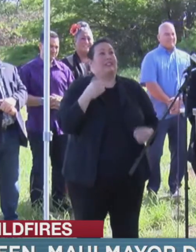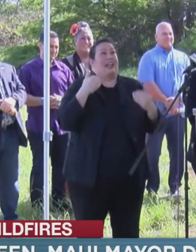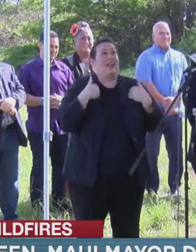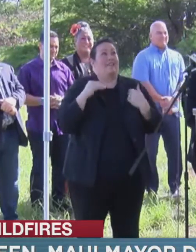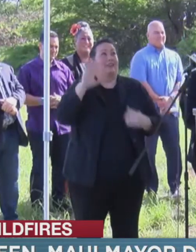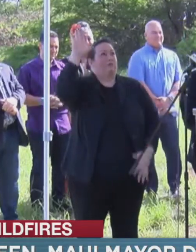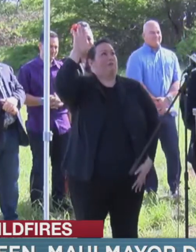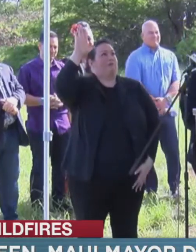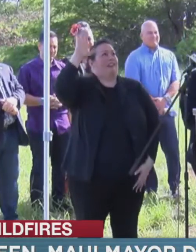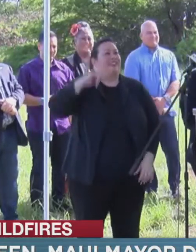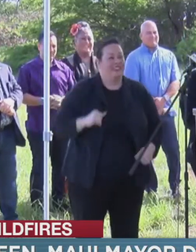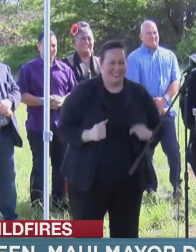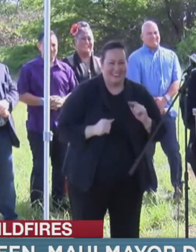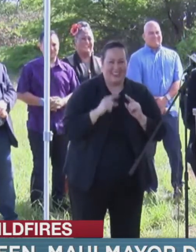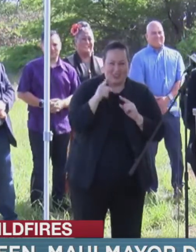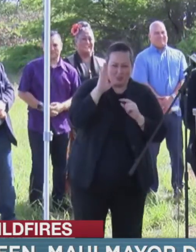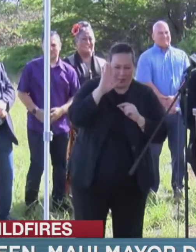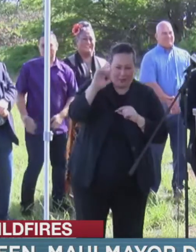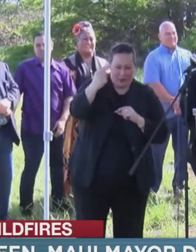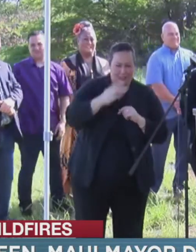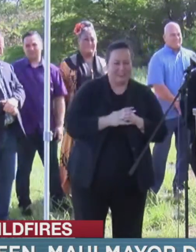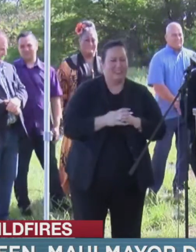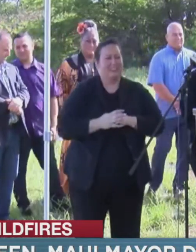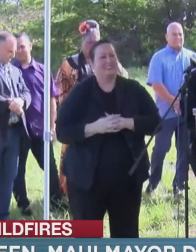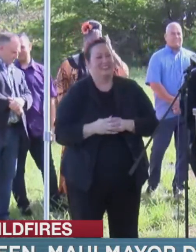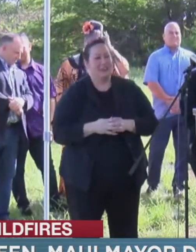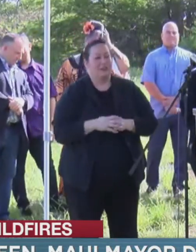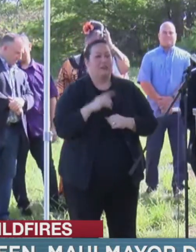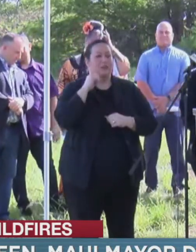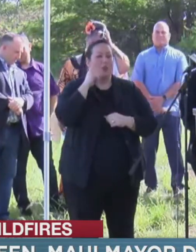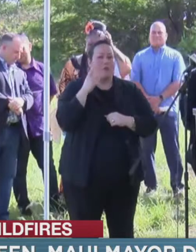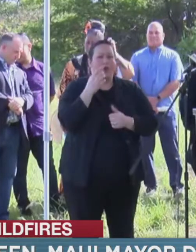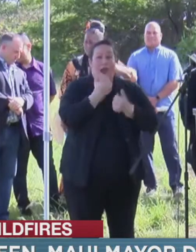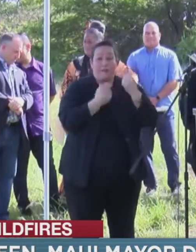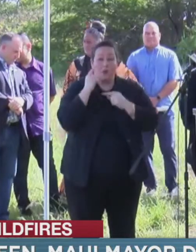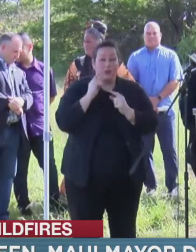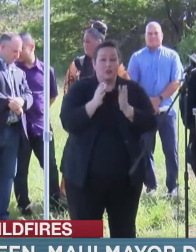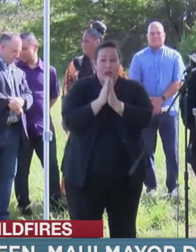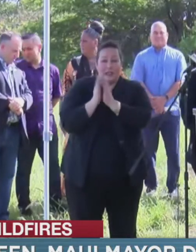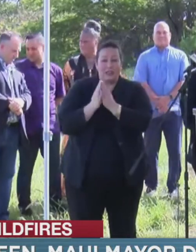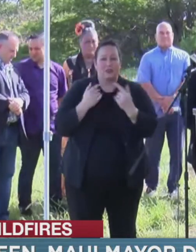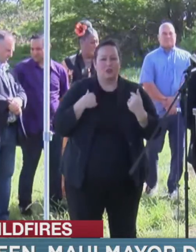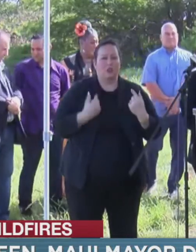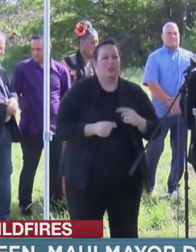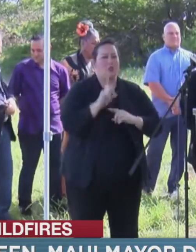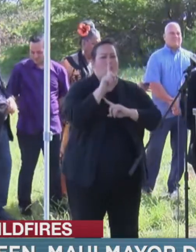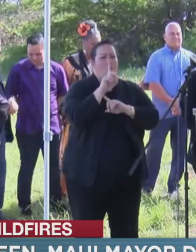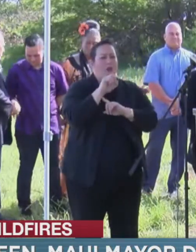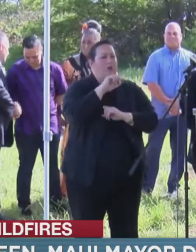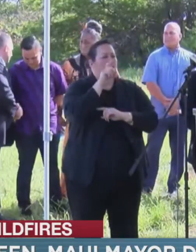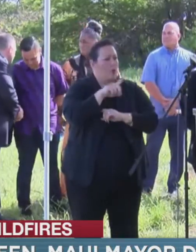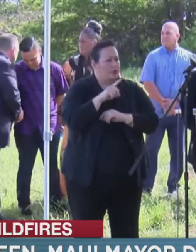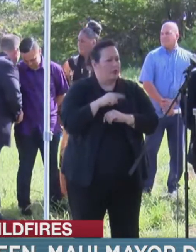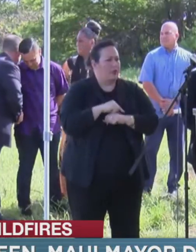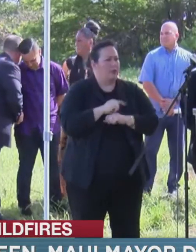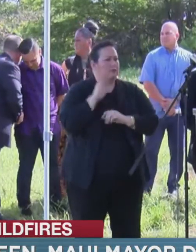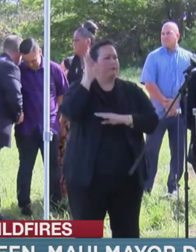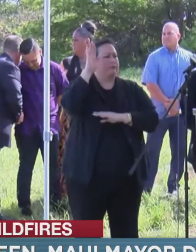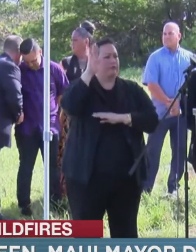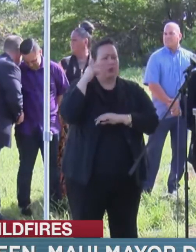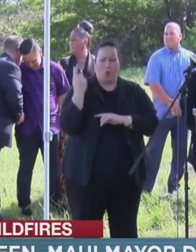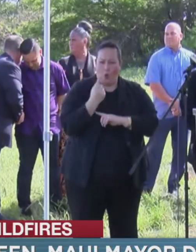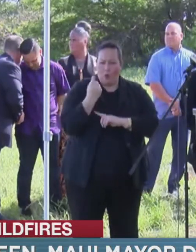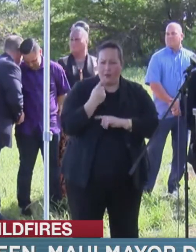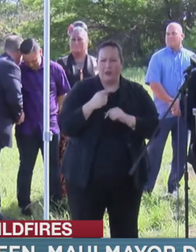first. In the spirit of allowing everyone in attendance the time to ask a question, we kindly request your kokua in raising one initial question per media